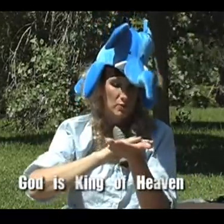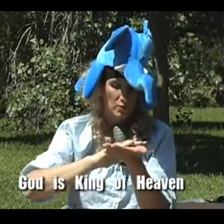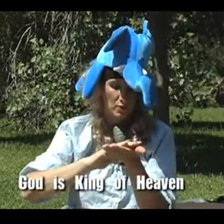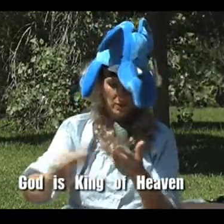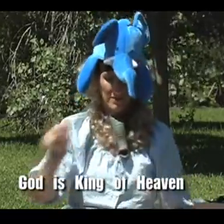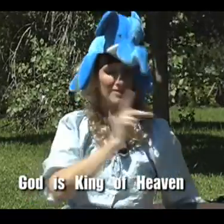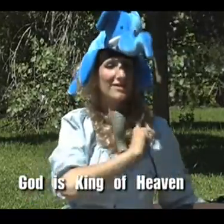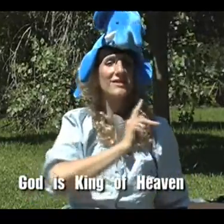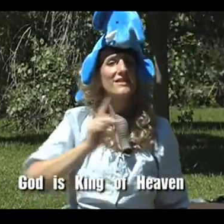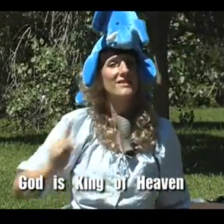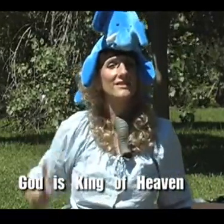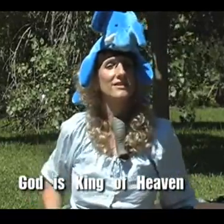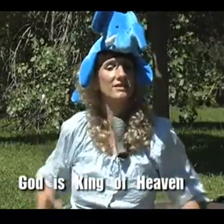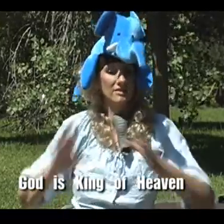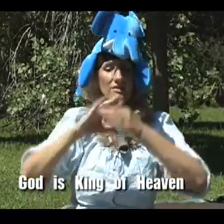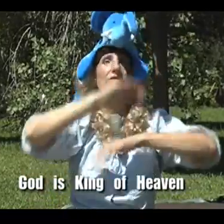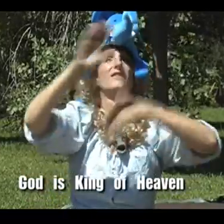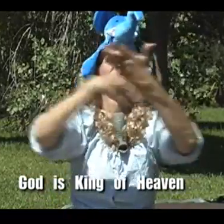that also He's the holy King of heaven.